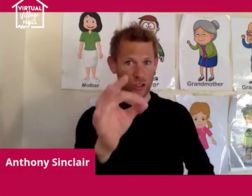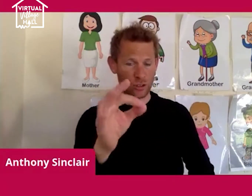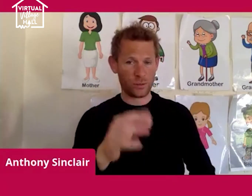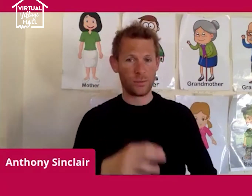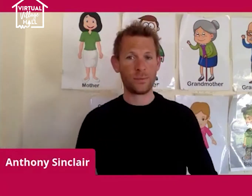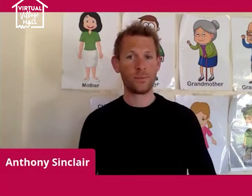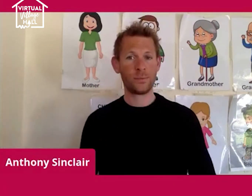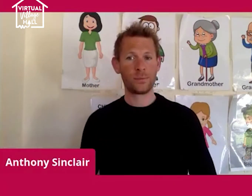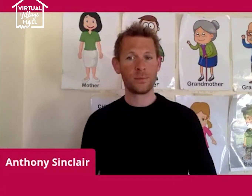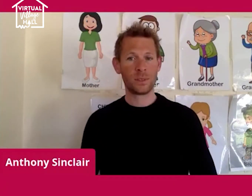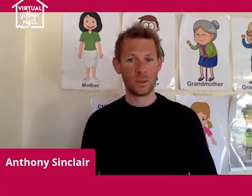The question is,